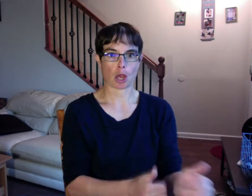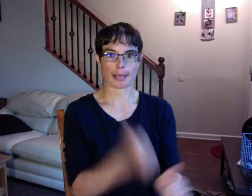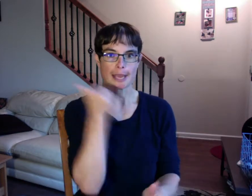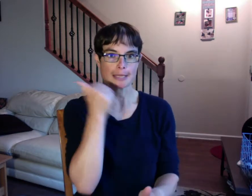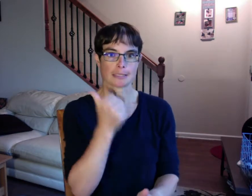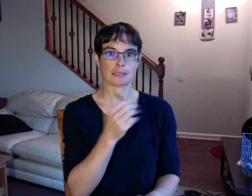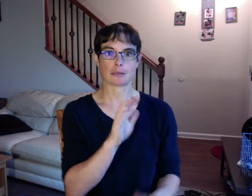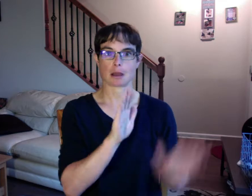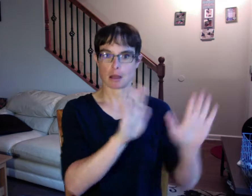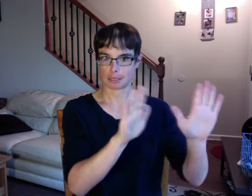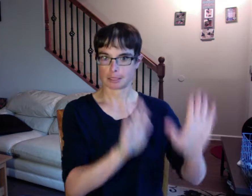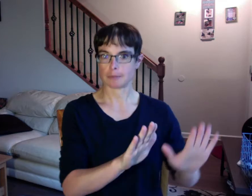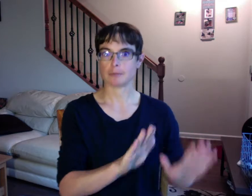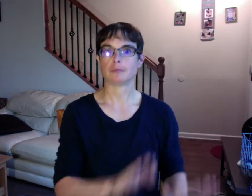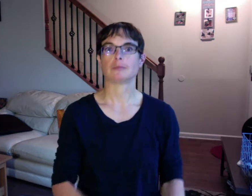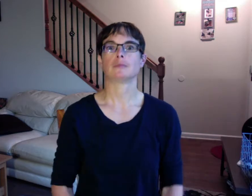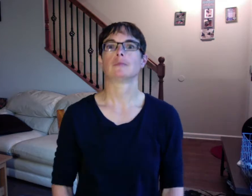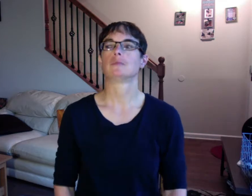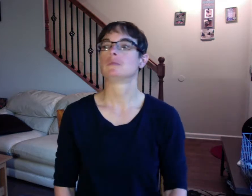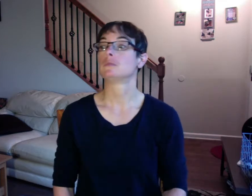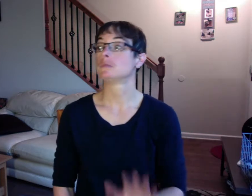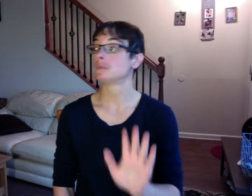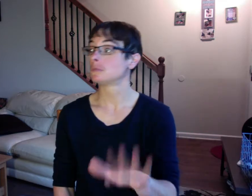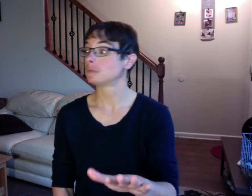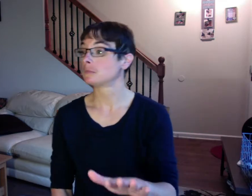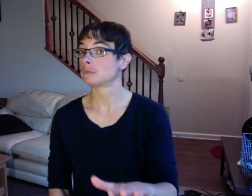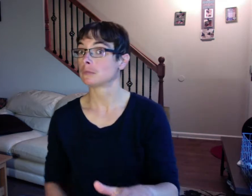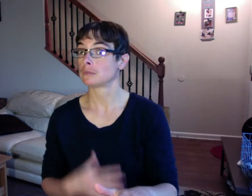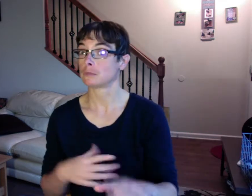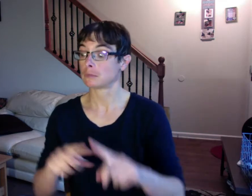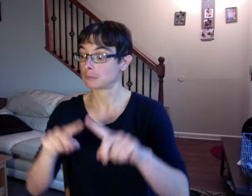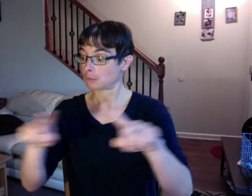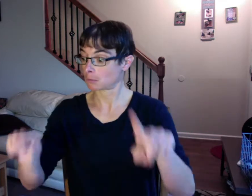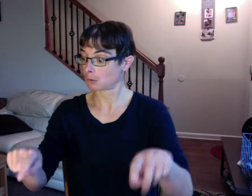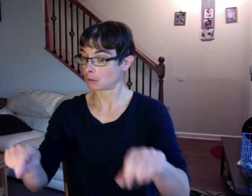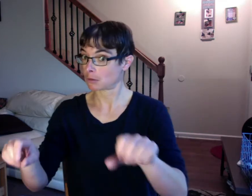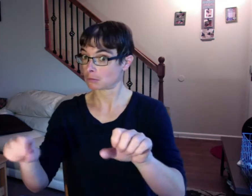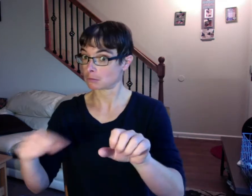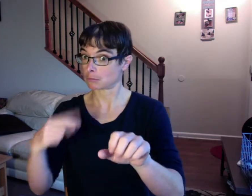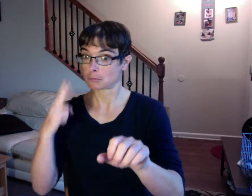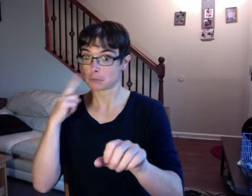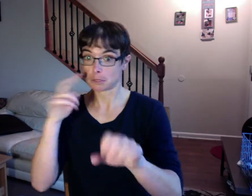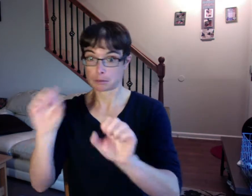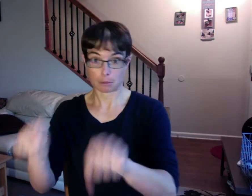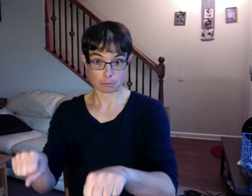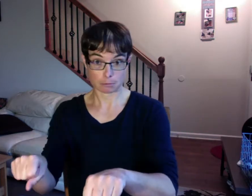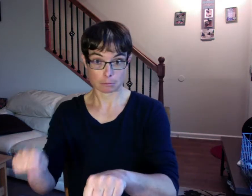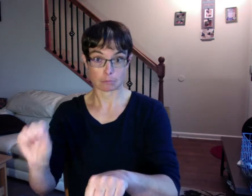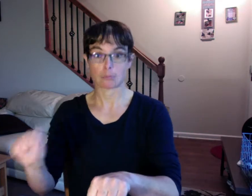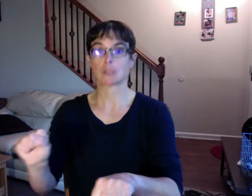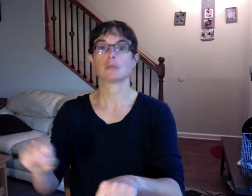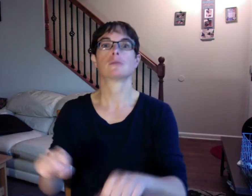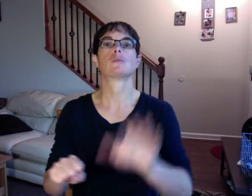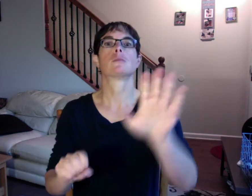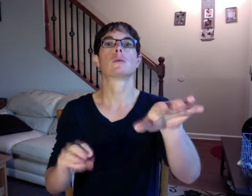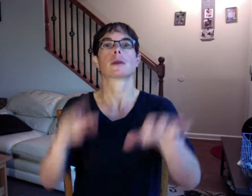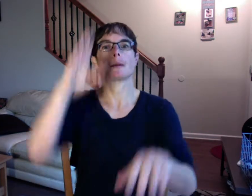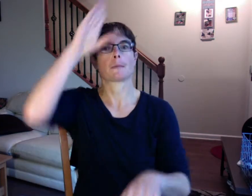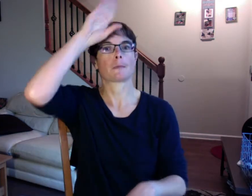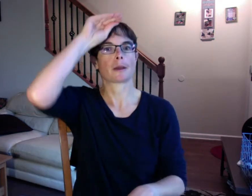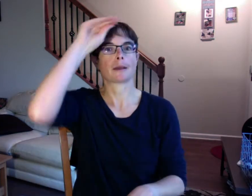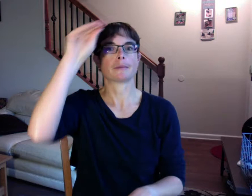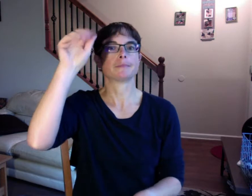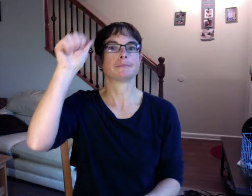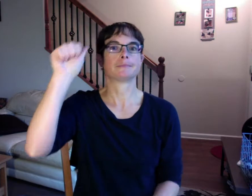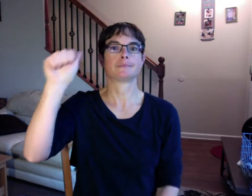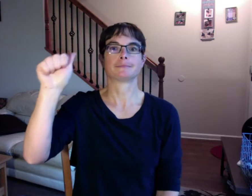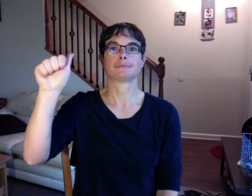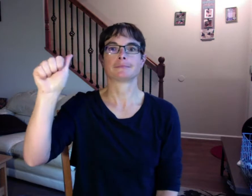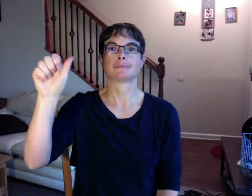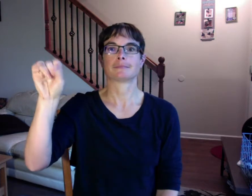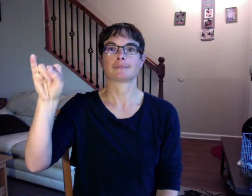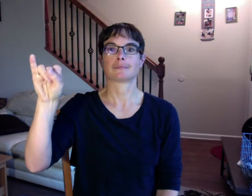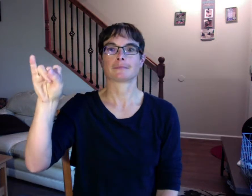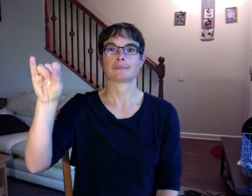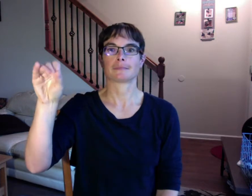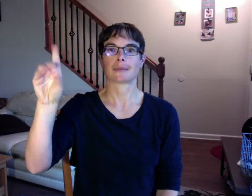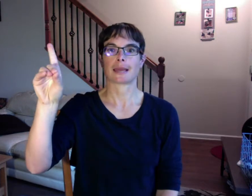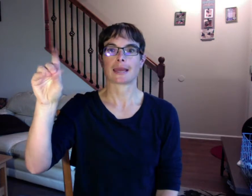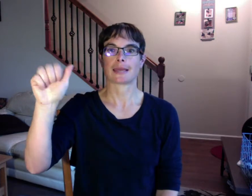Can I see your board? Good job. Okay. Aiden, can you please stand and deliver and tell me how do you know that C is the longest